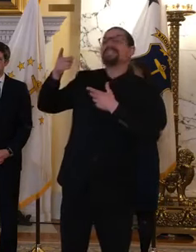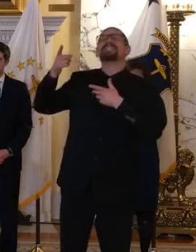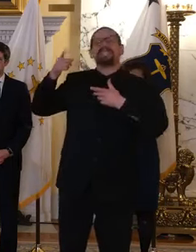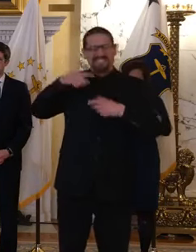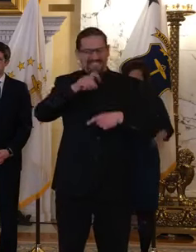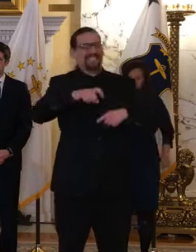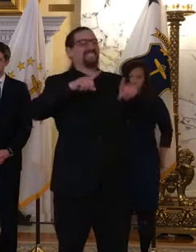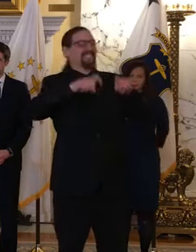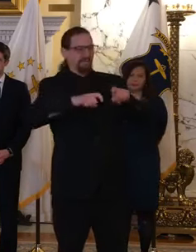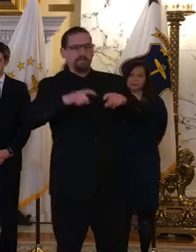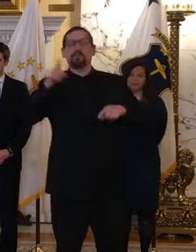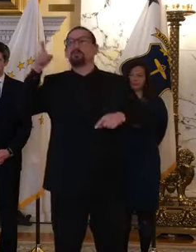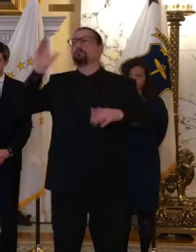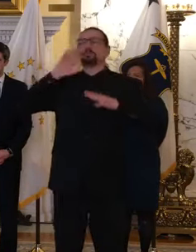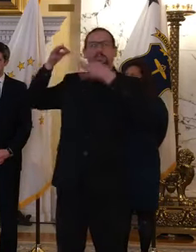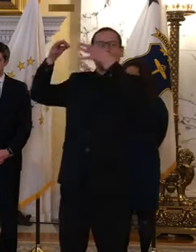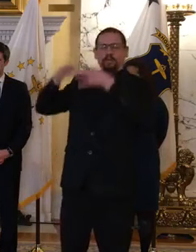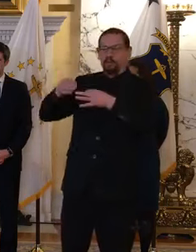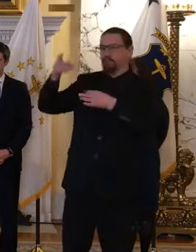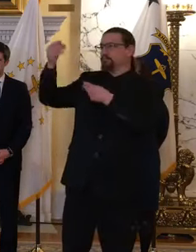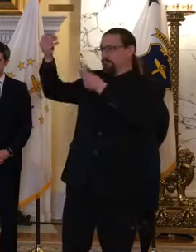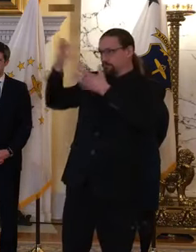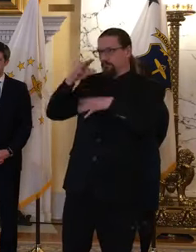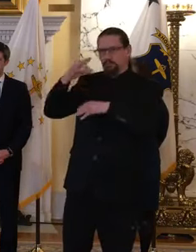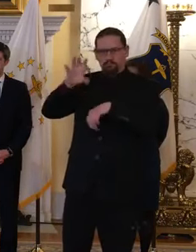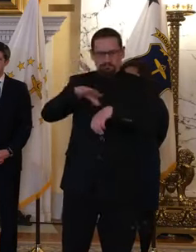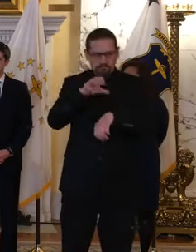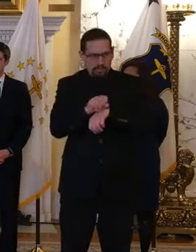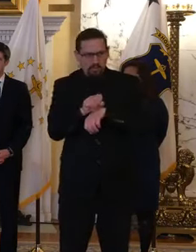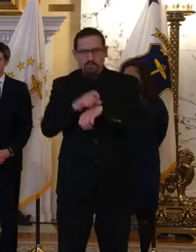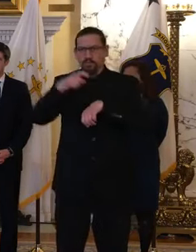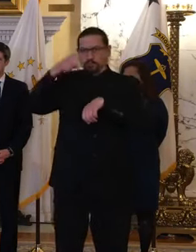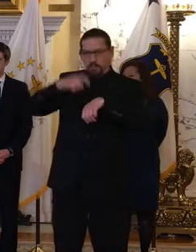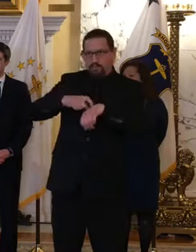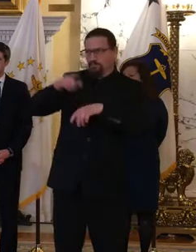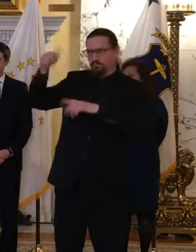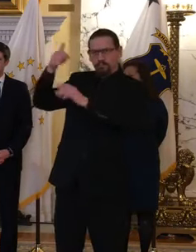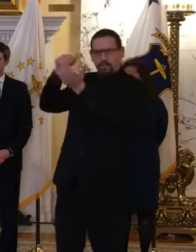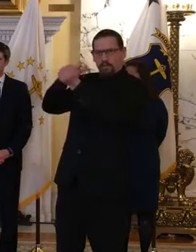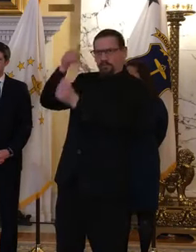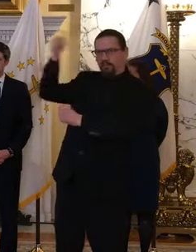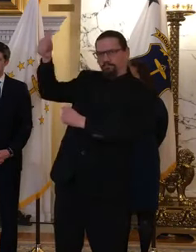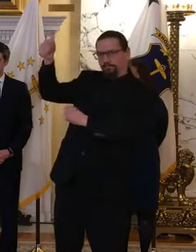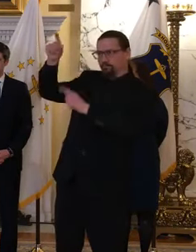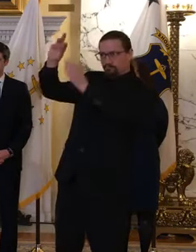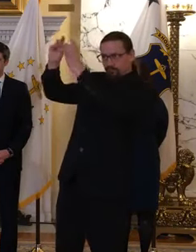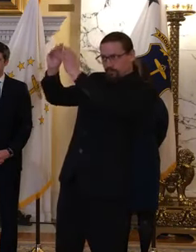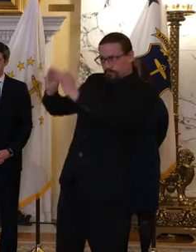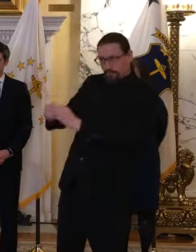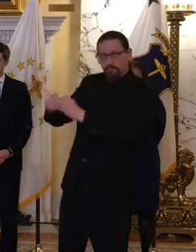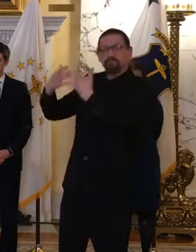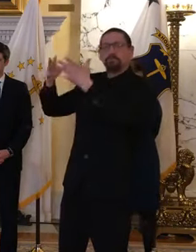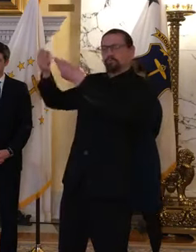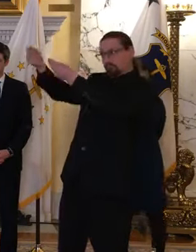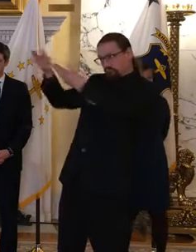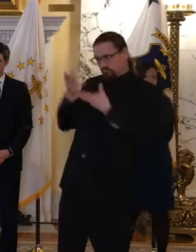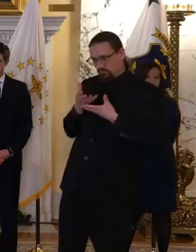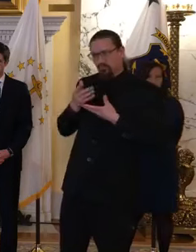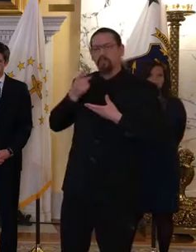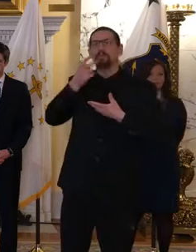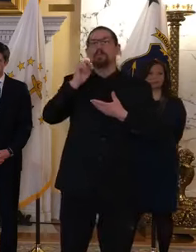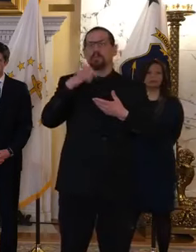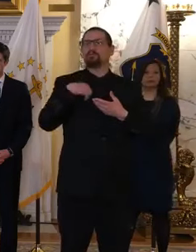tested at one of the drive-through centers. If you do not have a primary care provider, you can call an urgent care